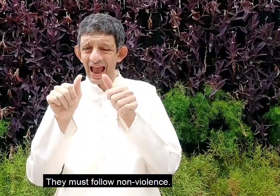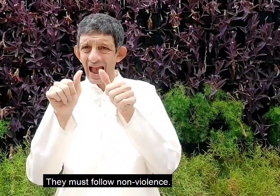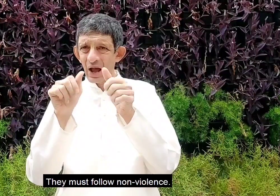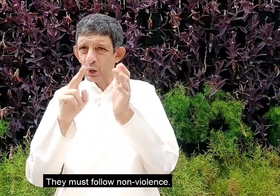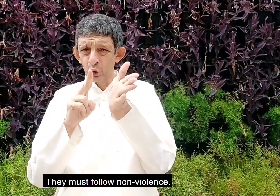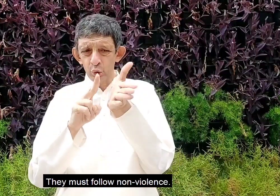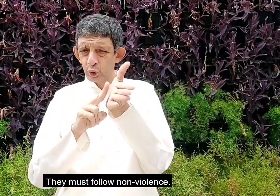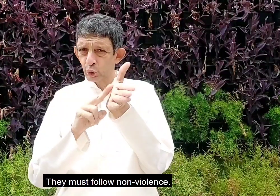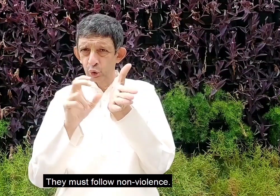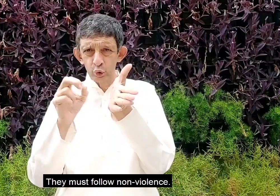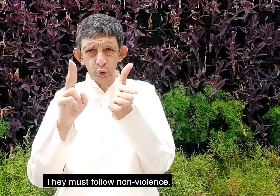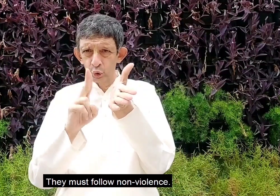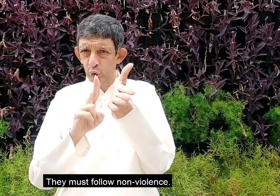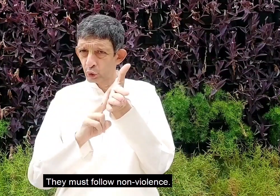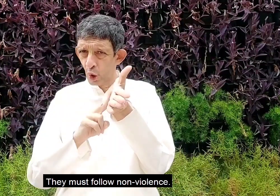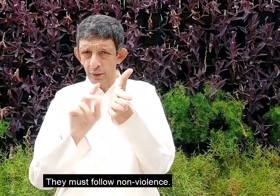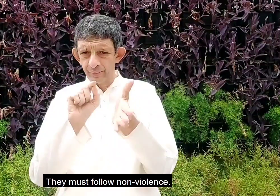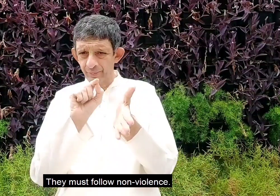They must follow non-violence.